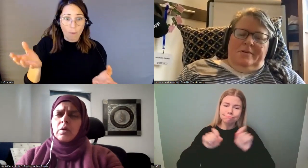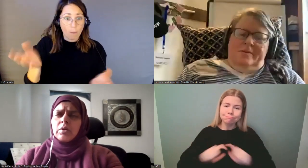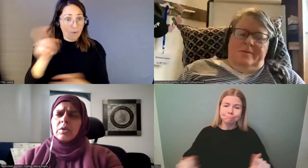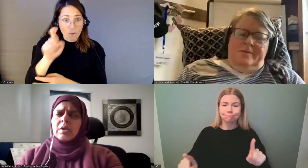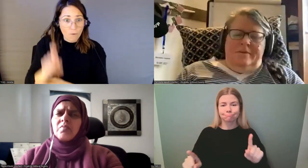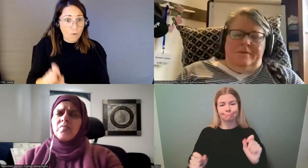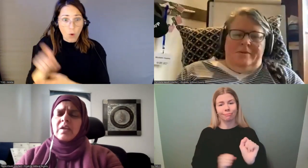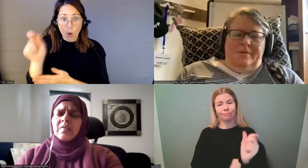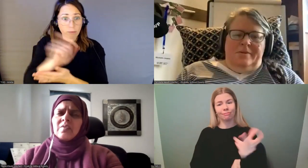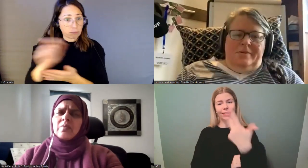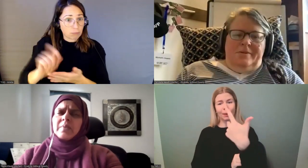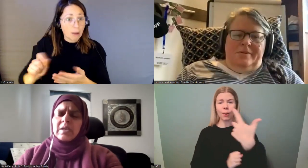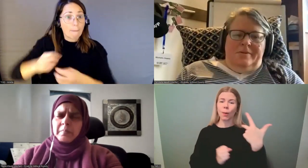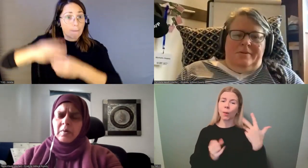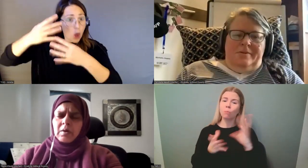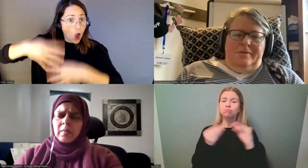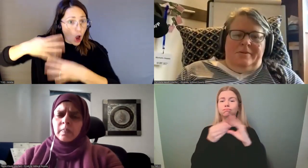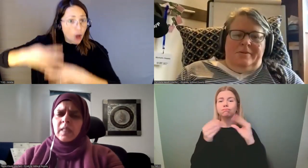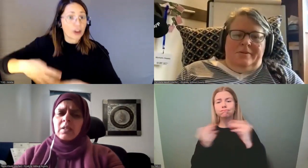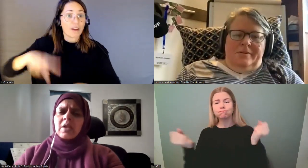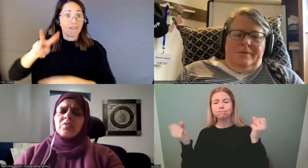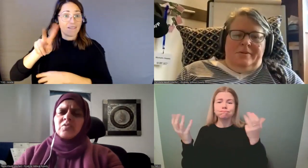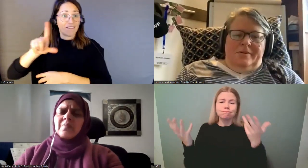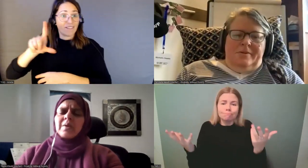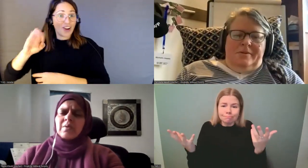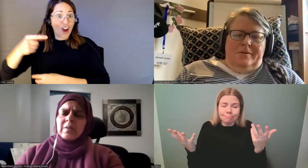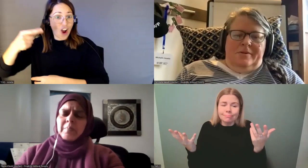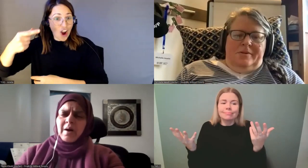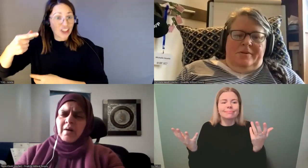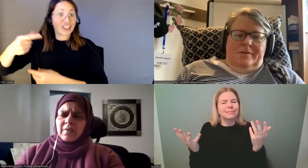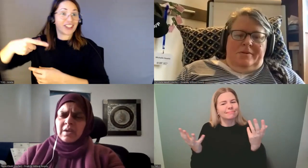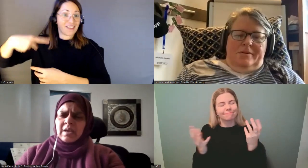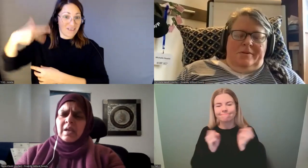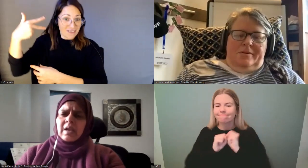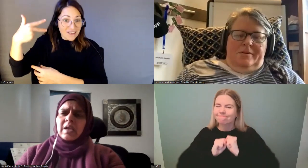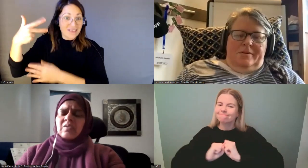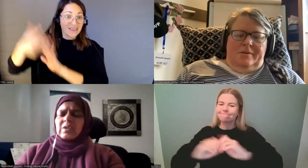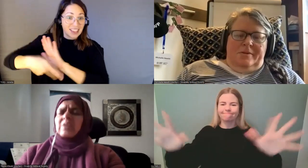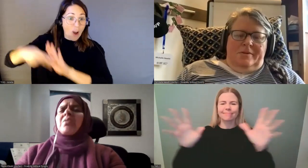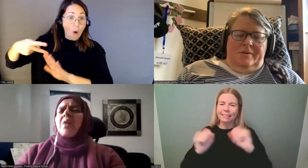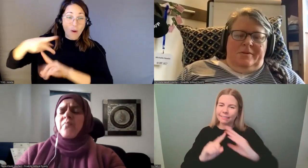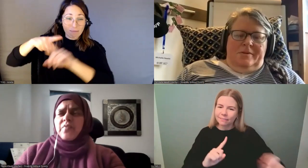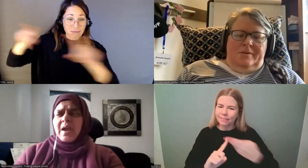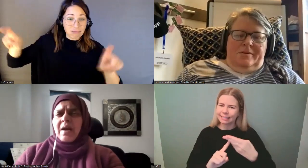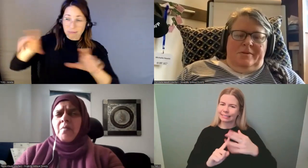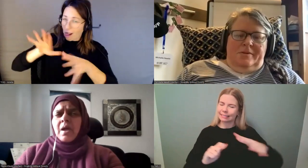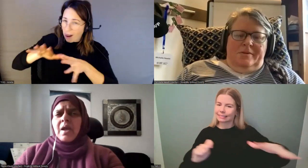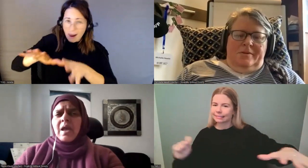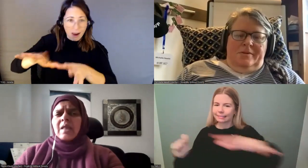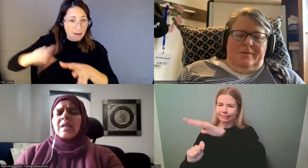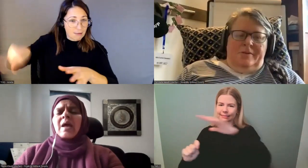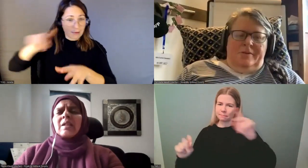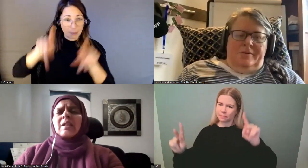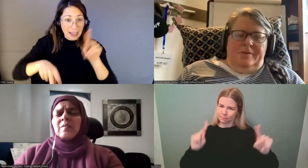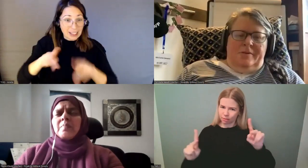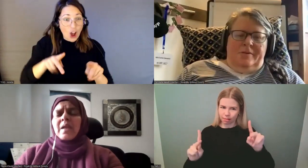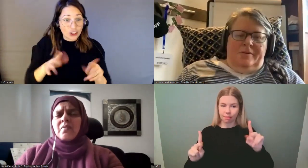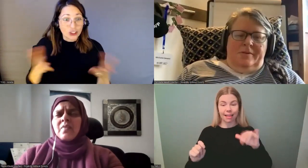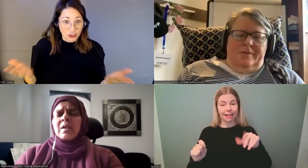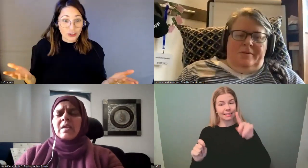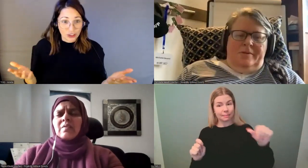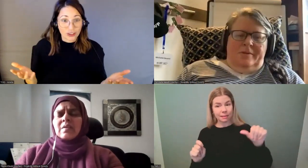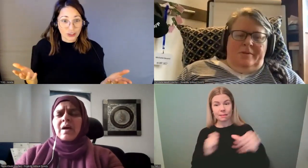the word, convince people that disability poverty is enough now and that